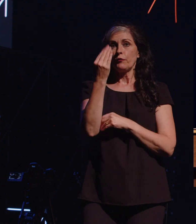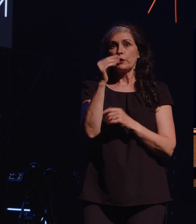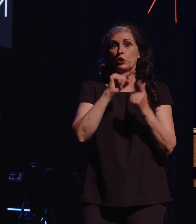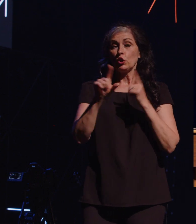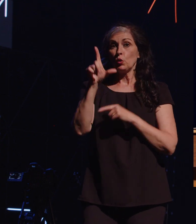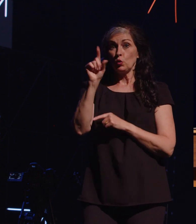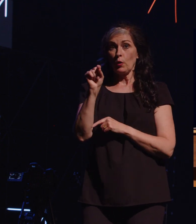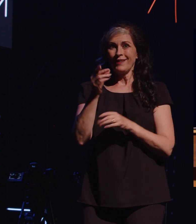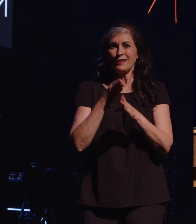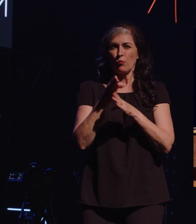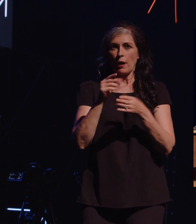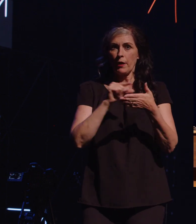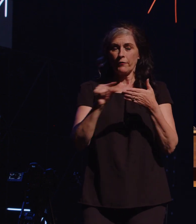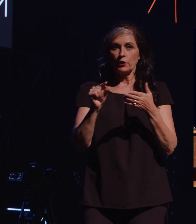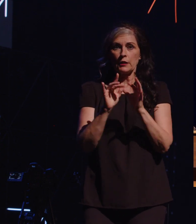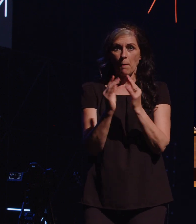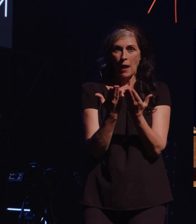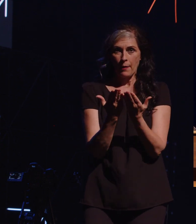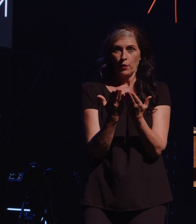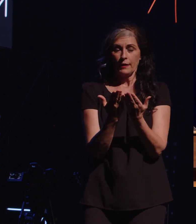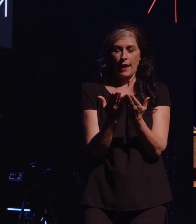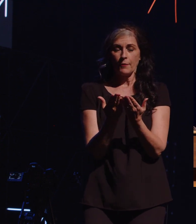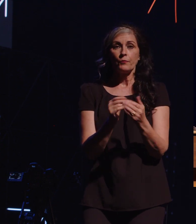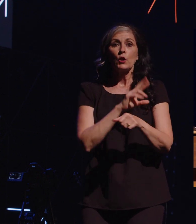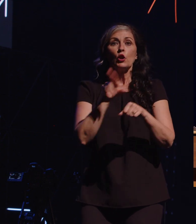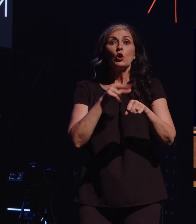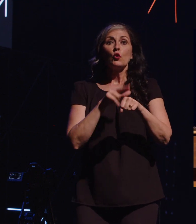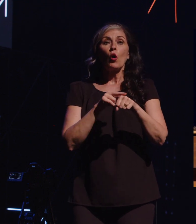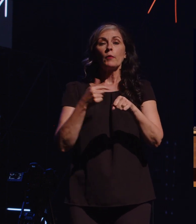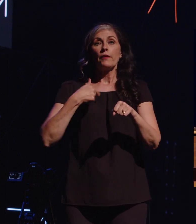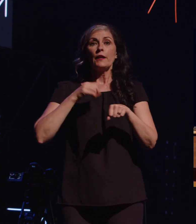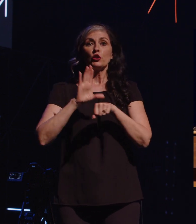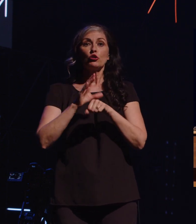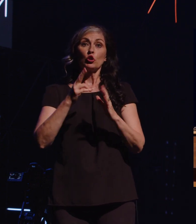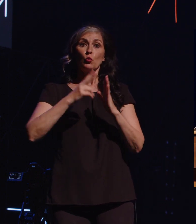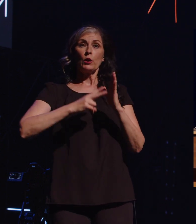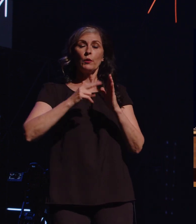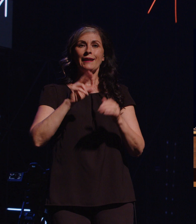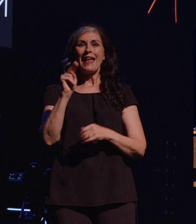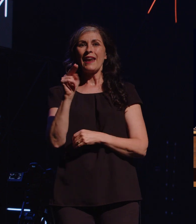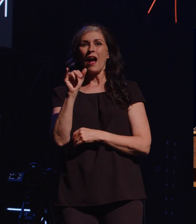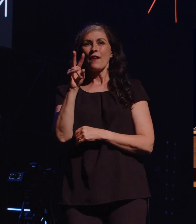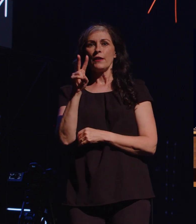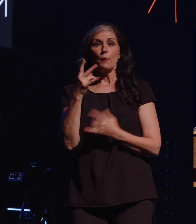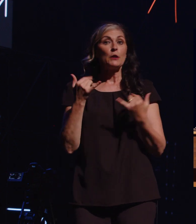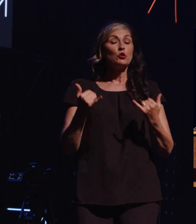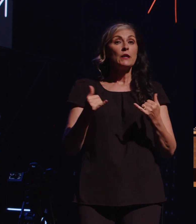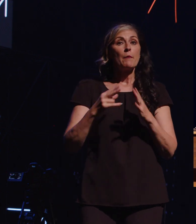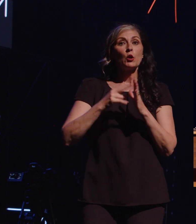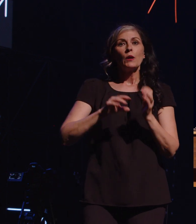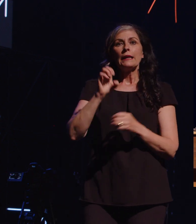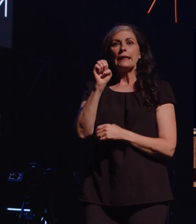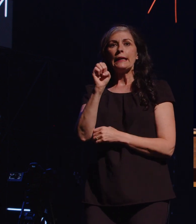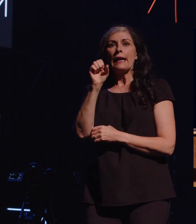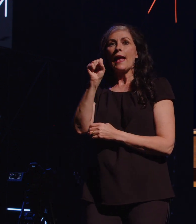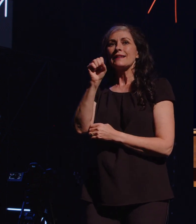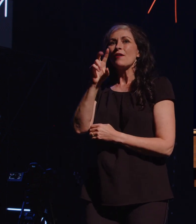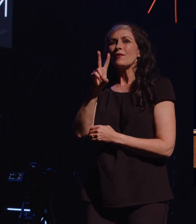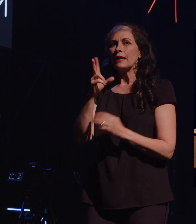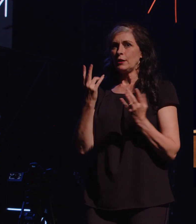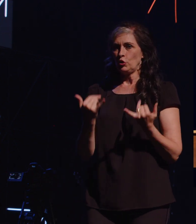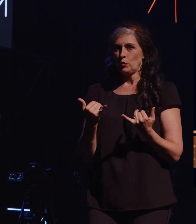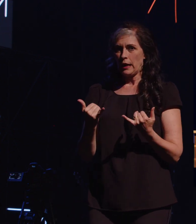So if you have your Bibles, you can open them up there. Typically at the Grove, we read through the NIV. Today, I'm going to be reading through the ESV.